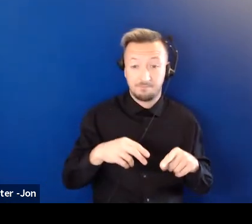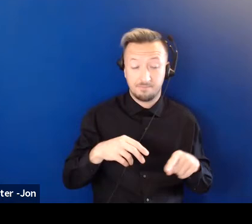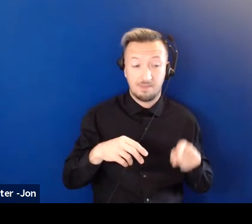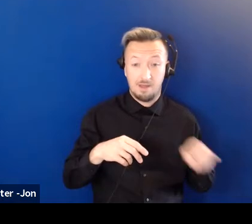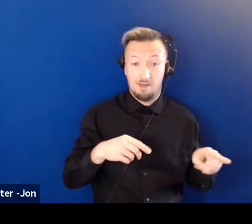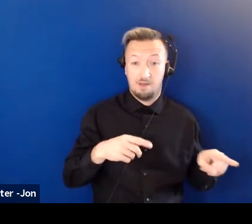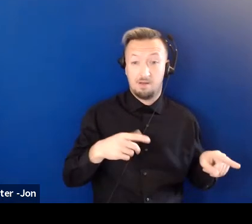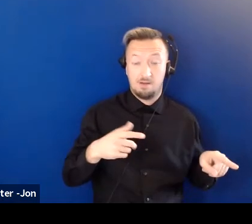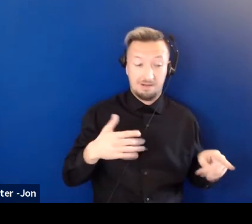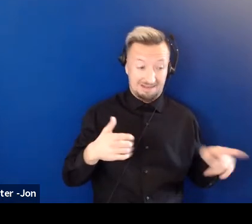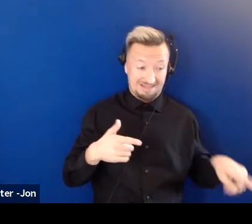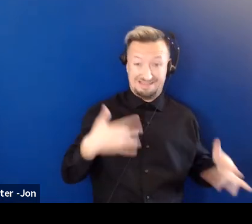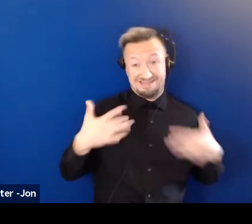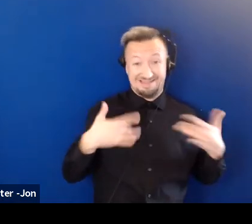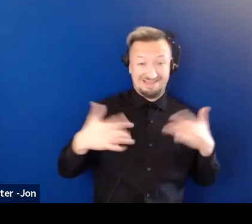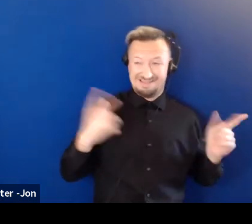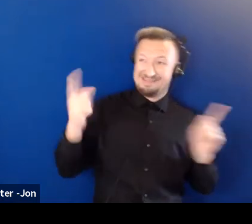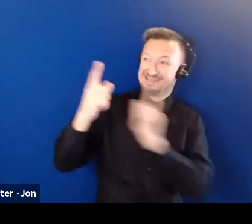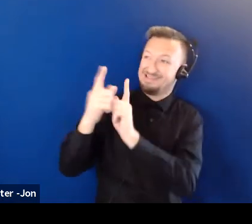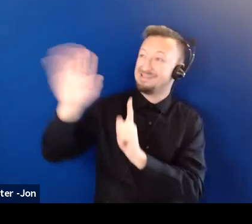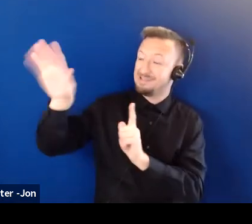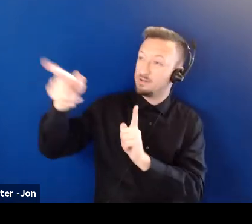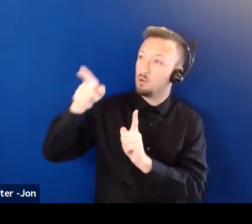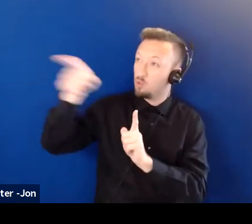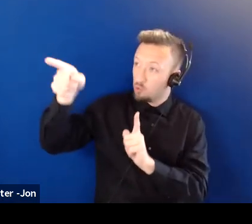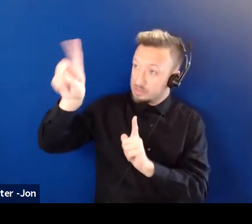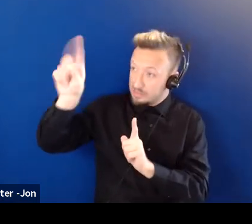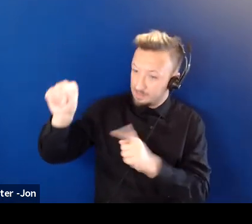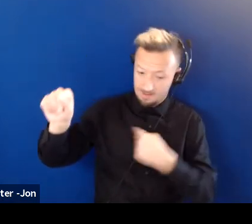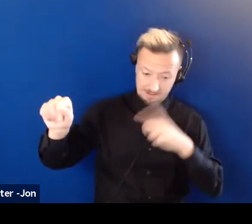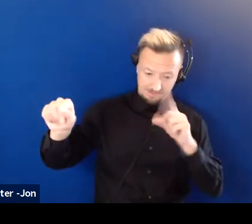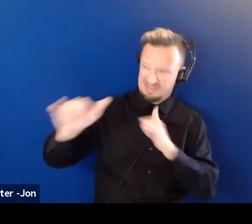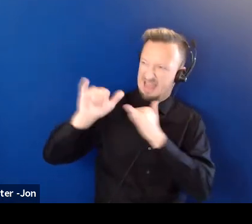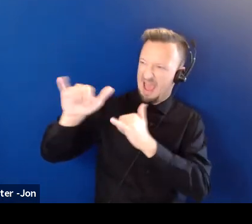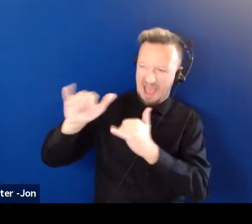had one of the same disabilities I had, and was just